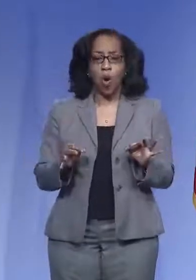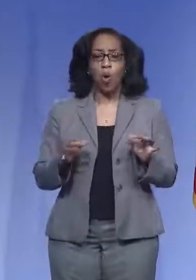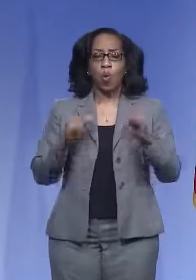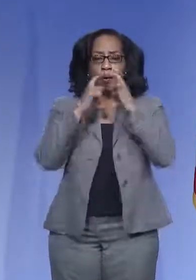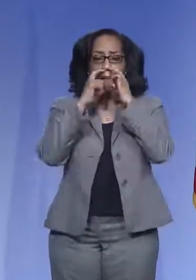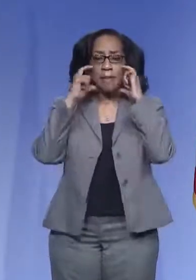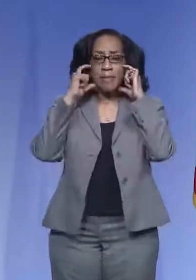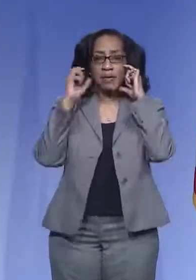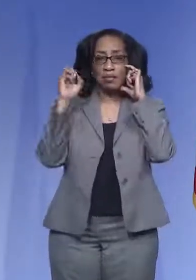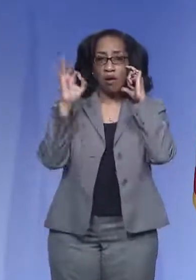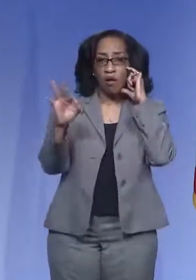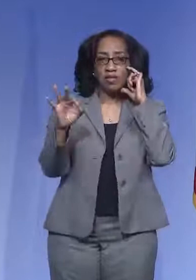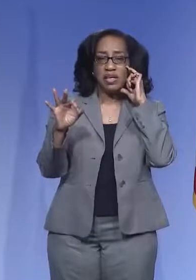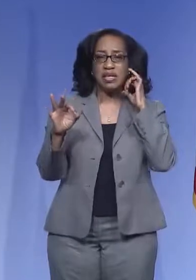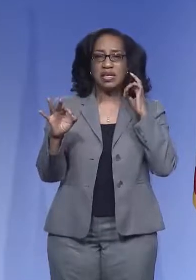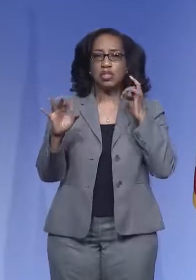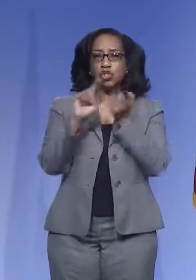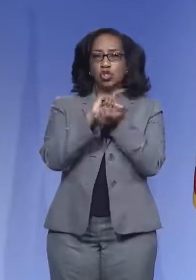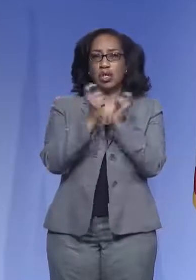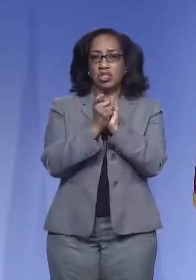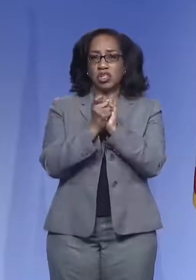masks a recommendation?